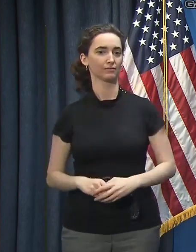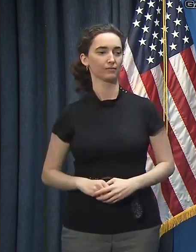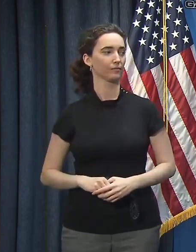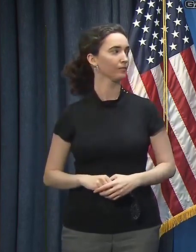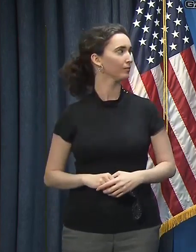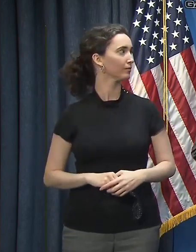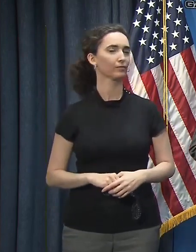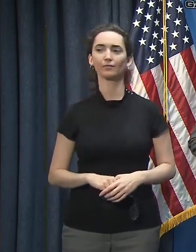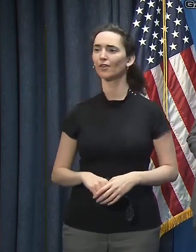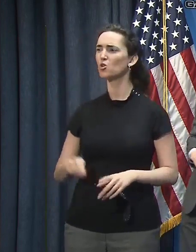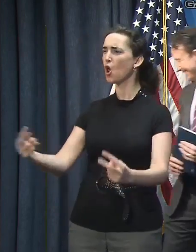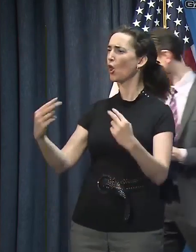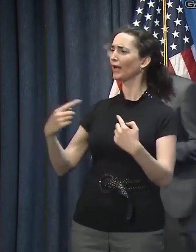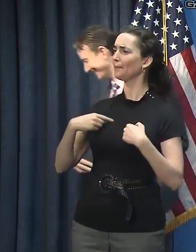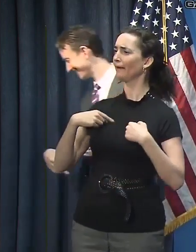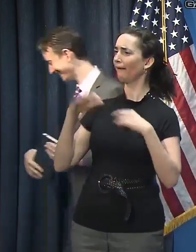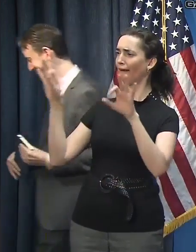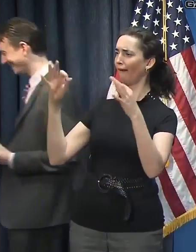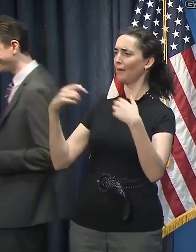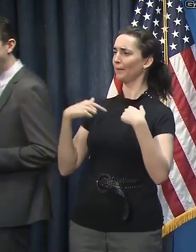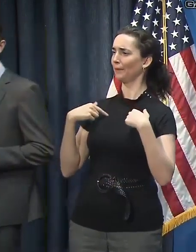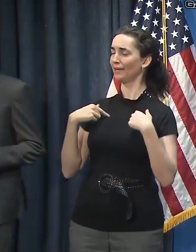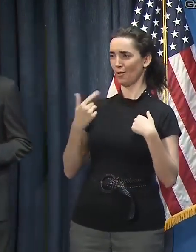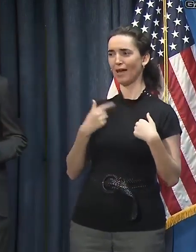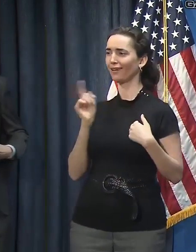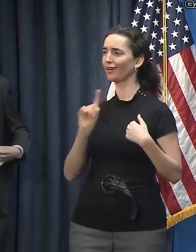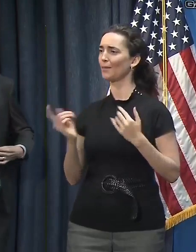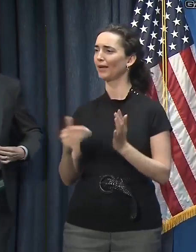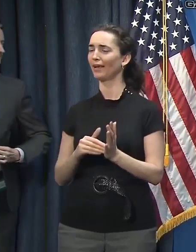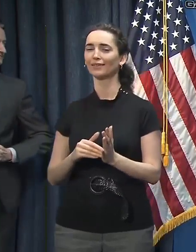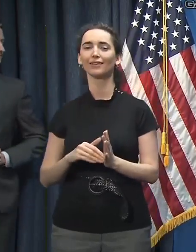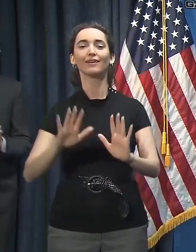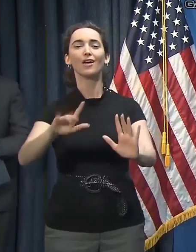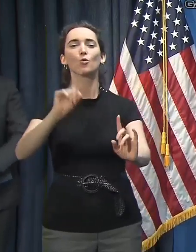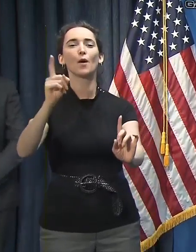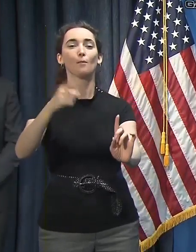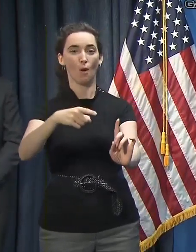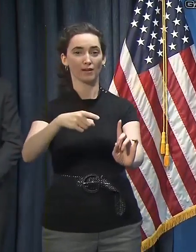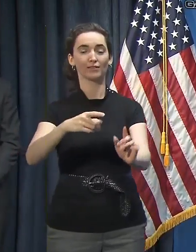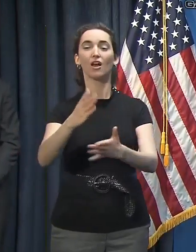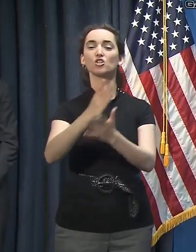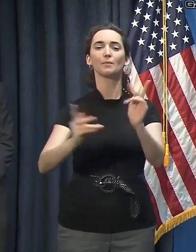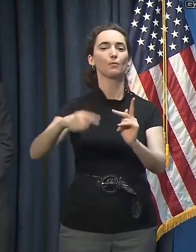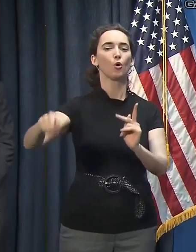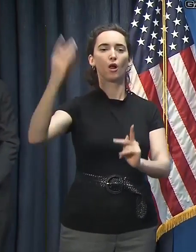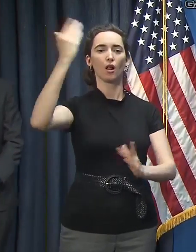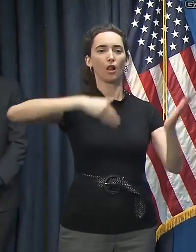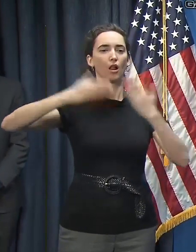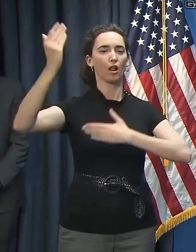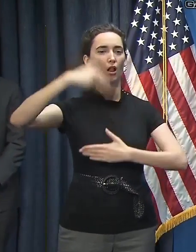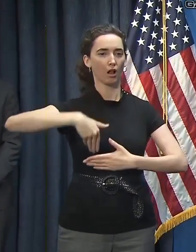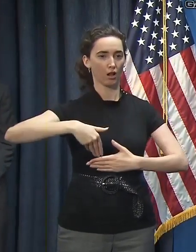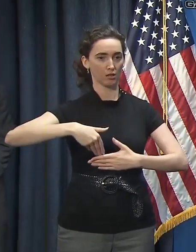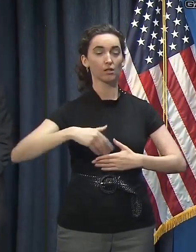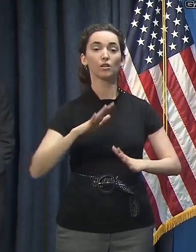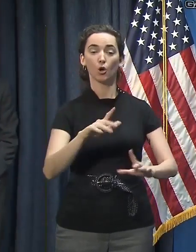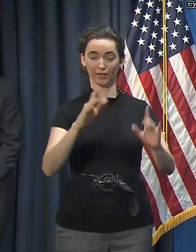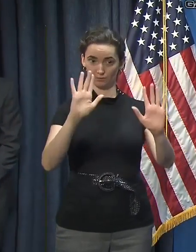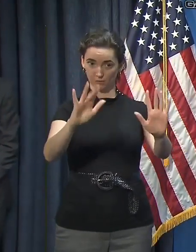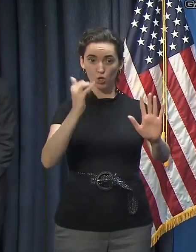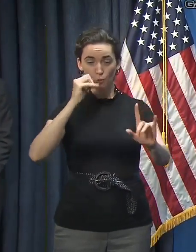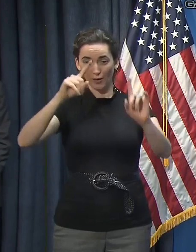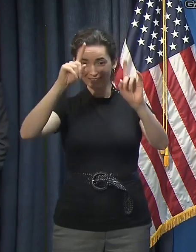Y'all were looking at me, so it's time to come back up. One point I did want to make, because this gets lost on people, I think, sometimes. A negative test, and